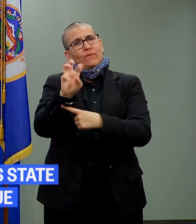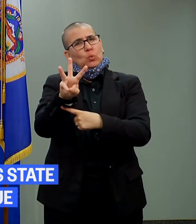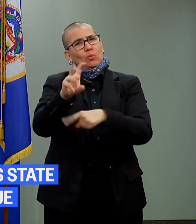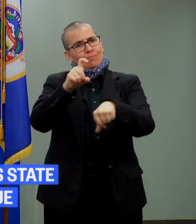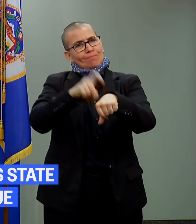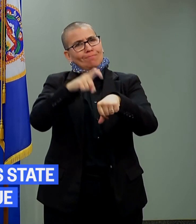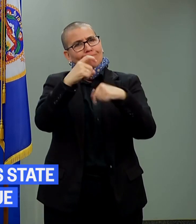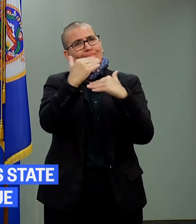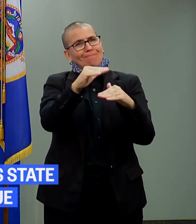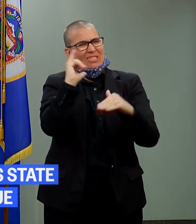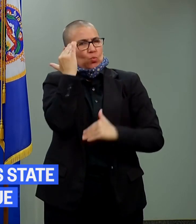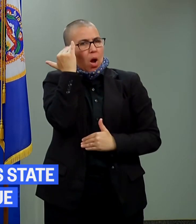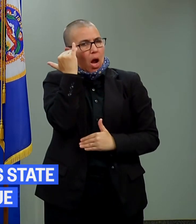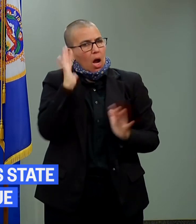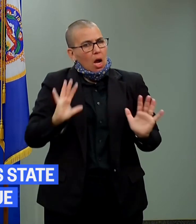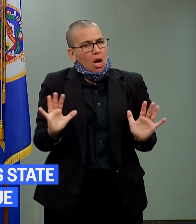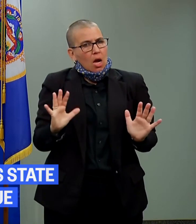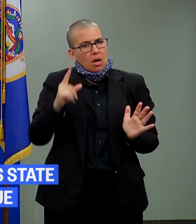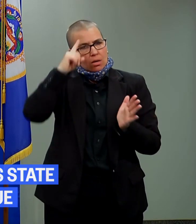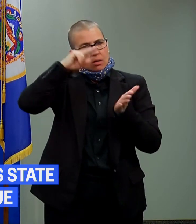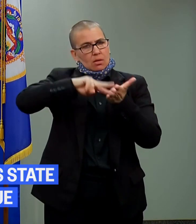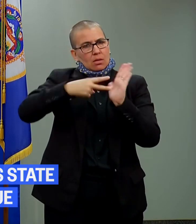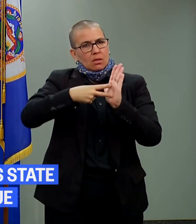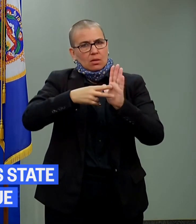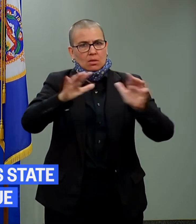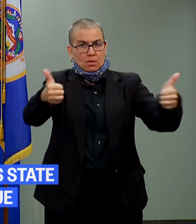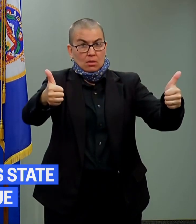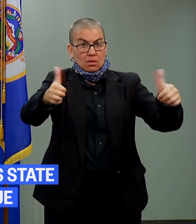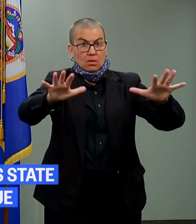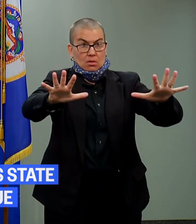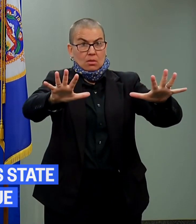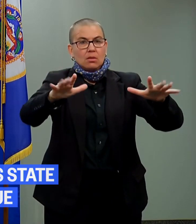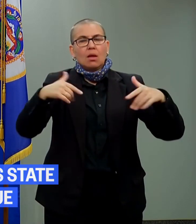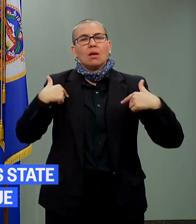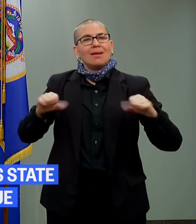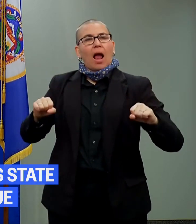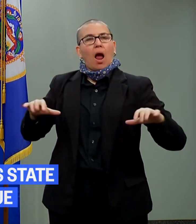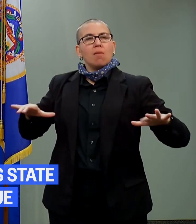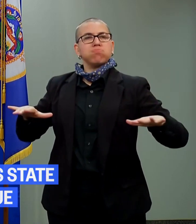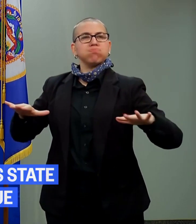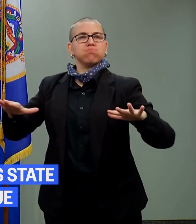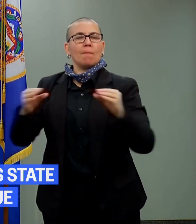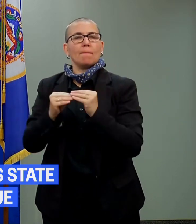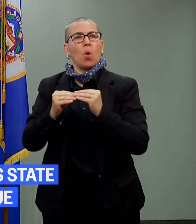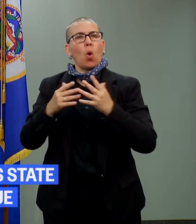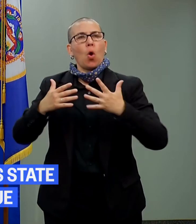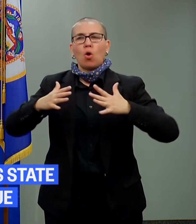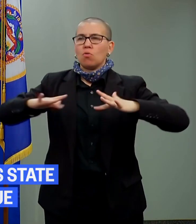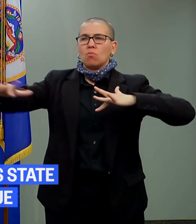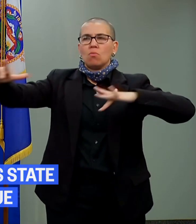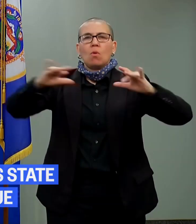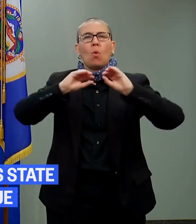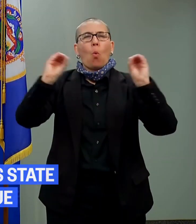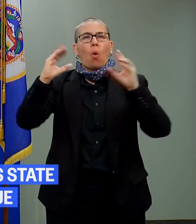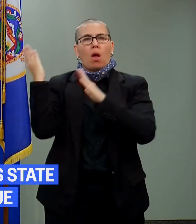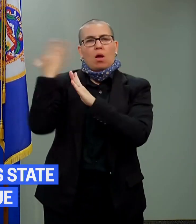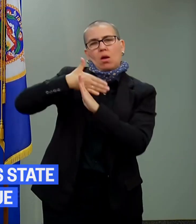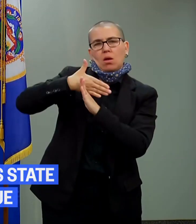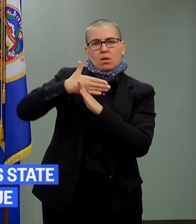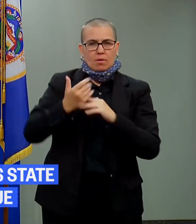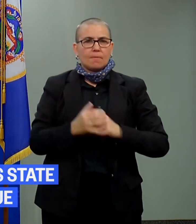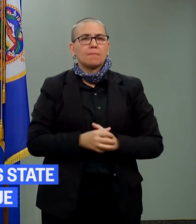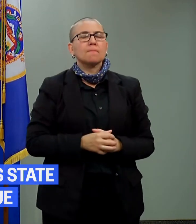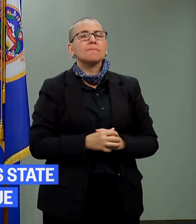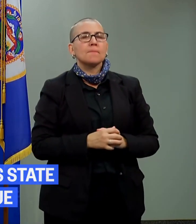rioters to get set up, and we kept the rioters moving. And we, at every opportunity, arrested